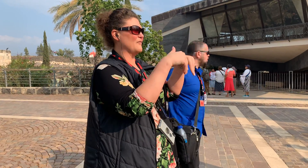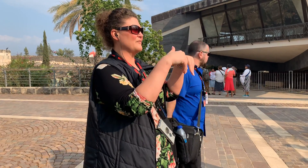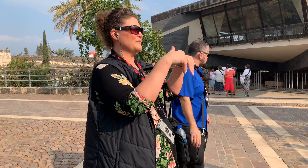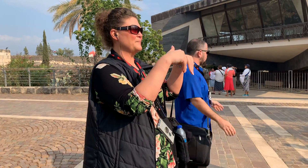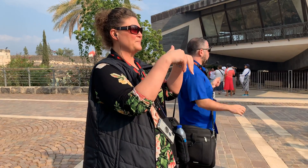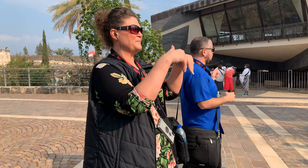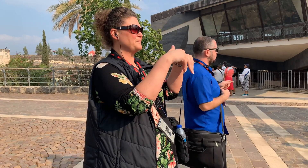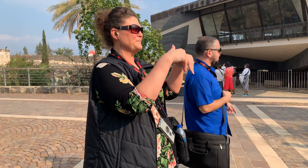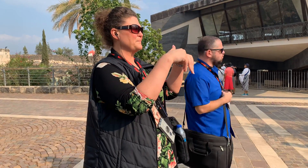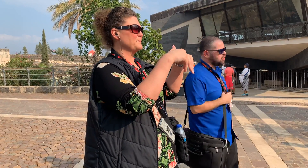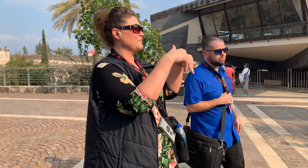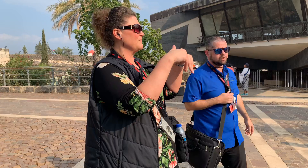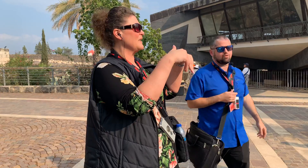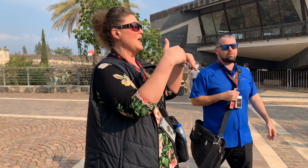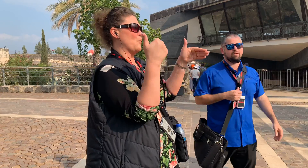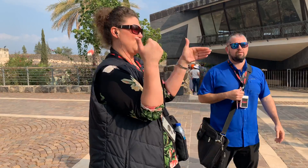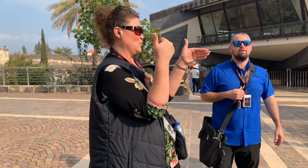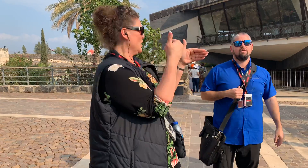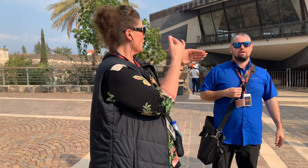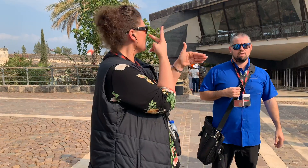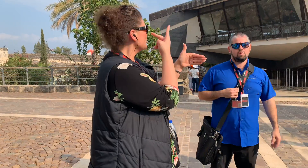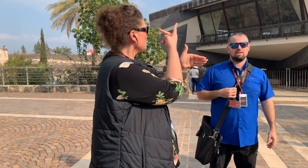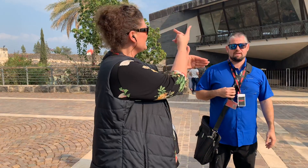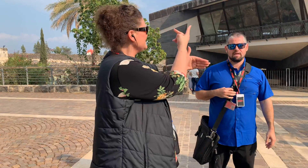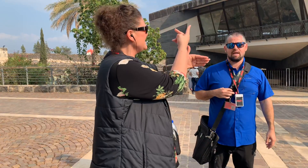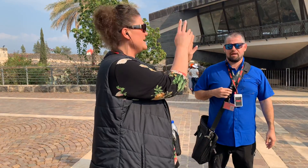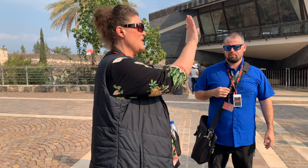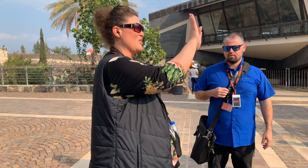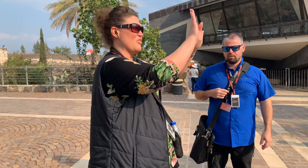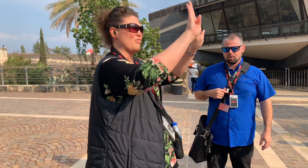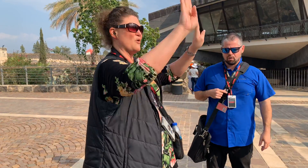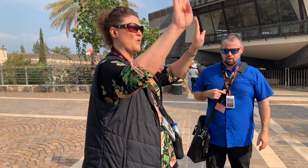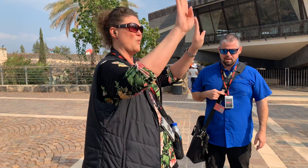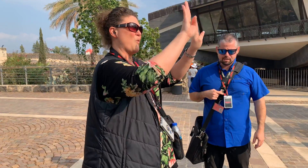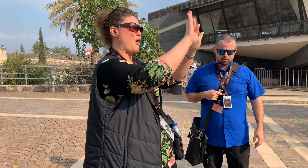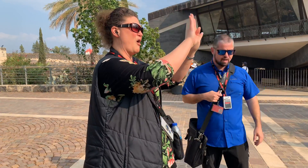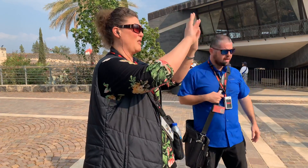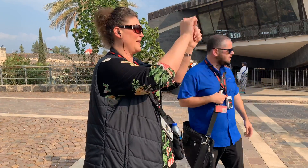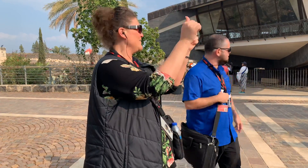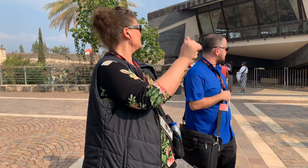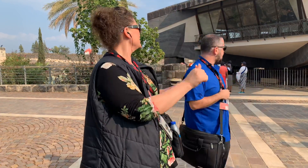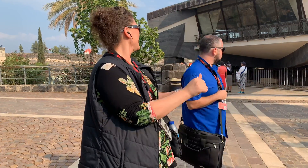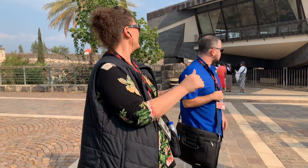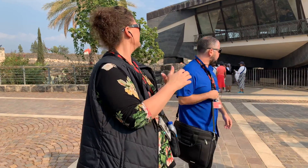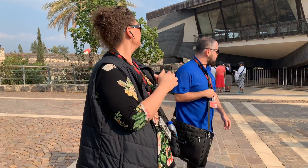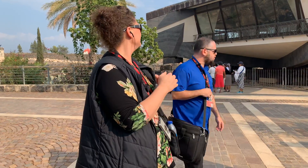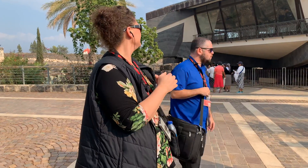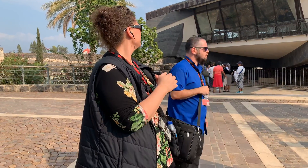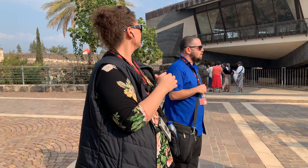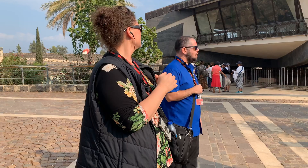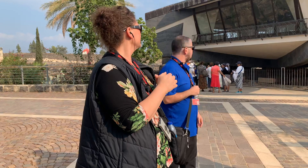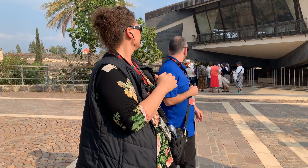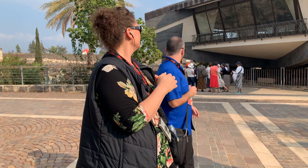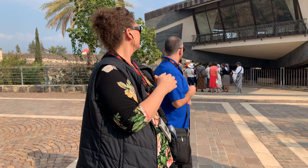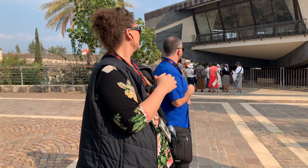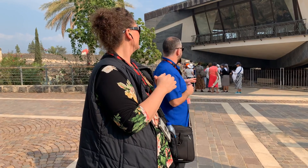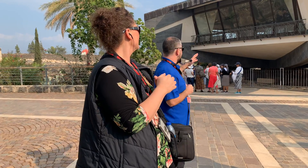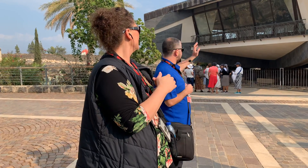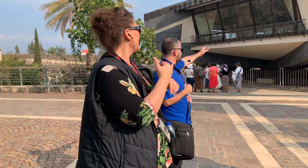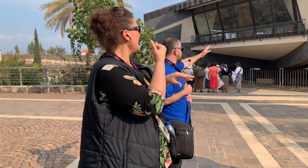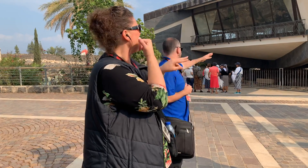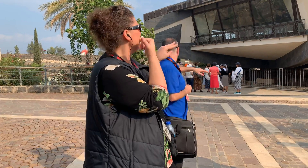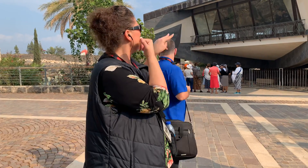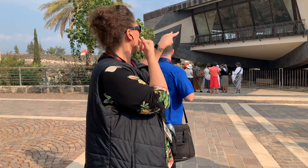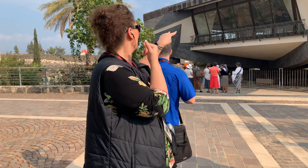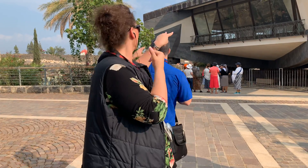wall that when you'll get closer to it, you will see that. Okay, so that is the house of Peter, and if you will look